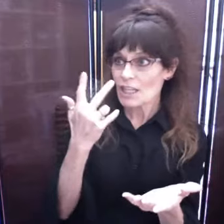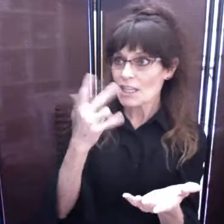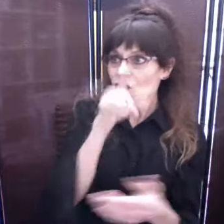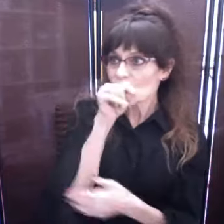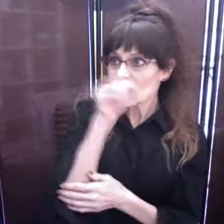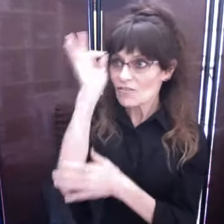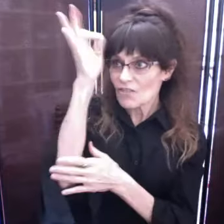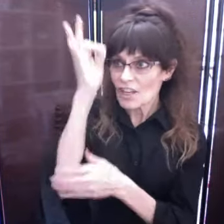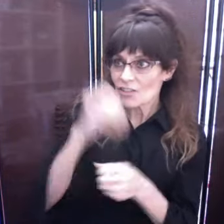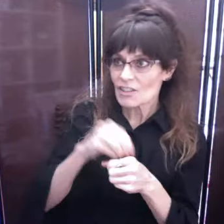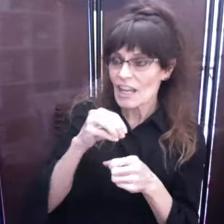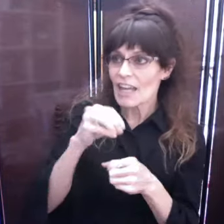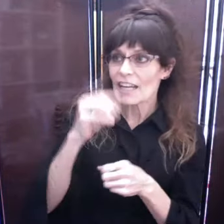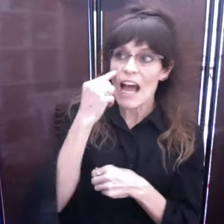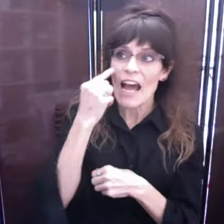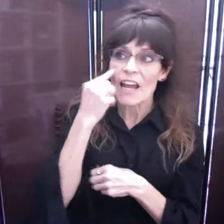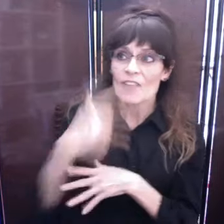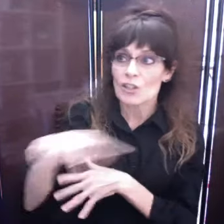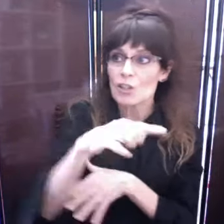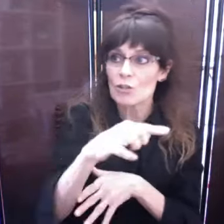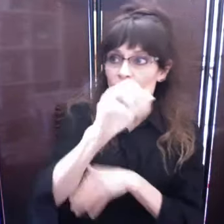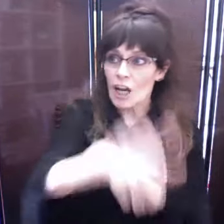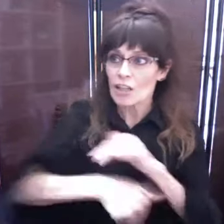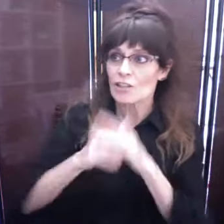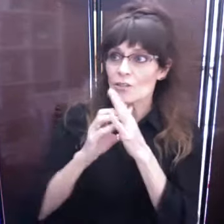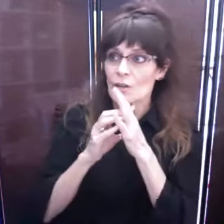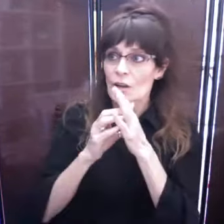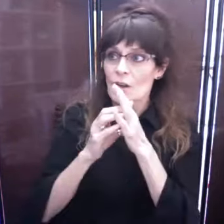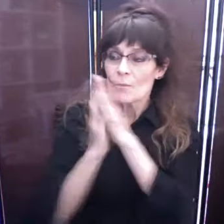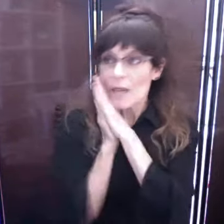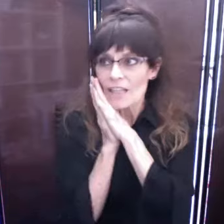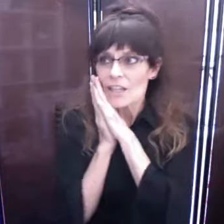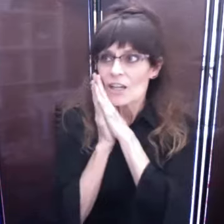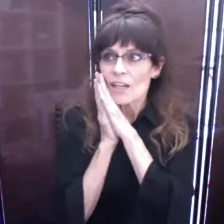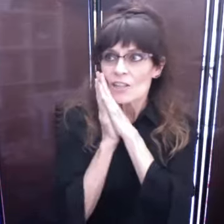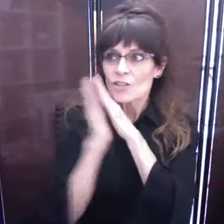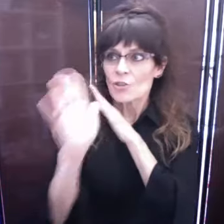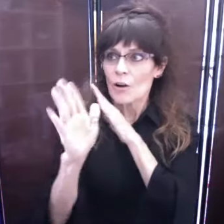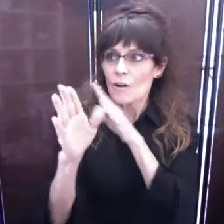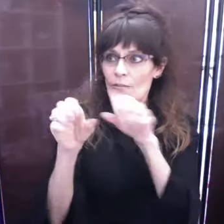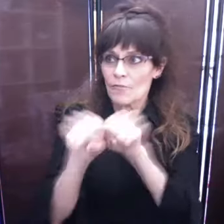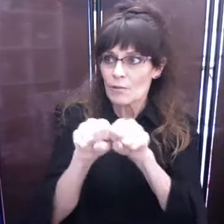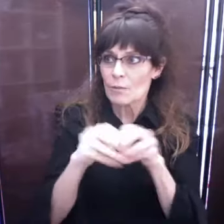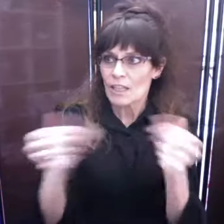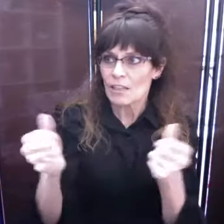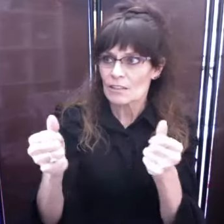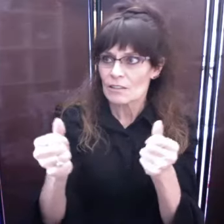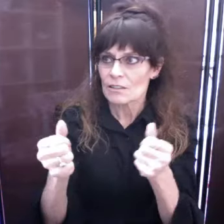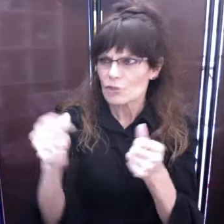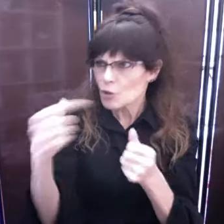of newt under your bed, your gout in your feet will go away. Do you got gout in your feet? Kid's like, no. He's like, okay. It says